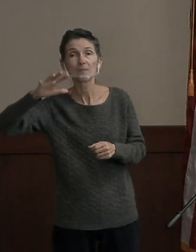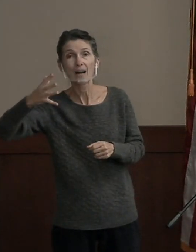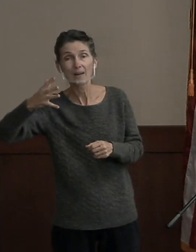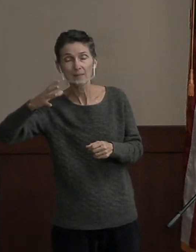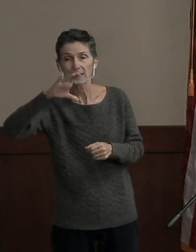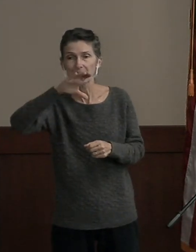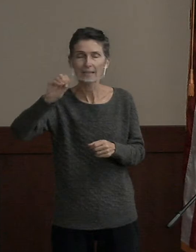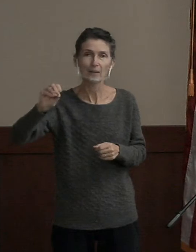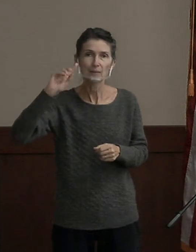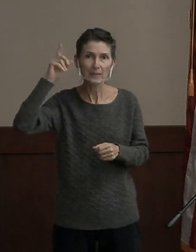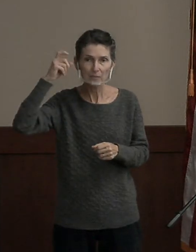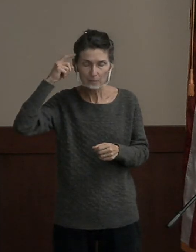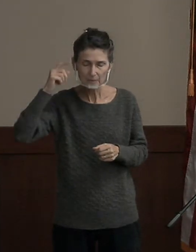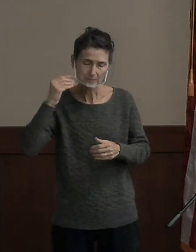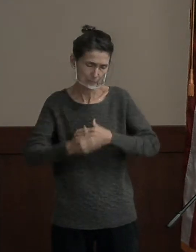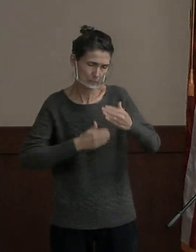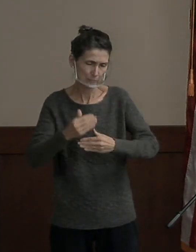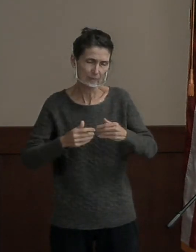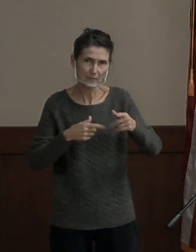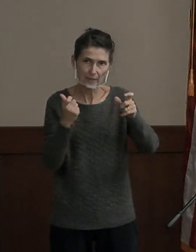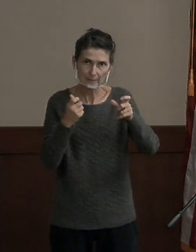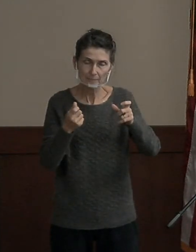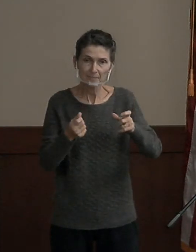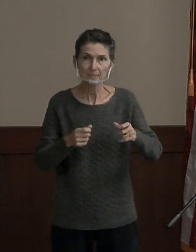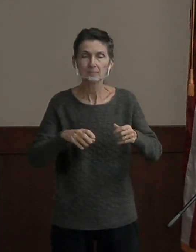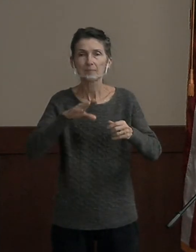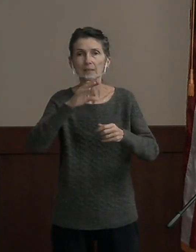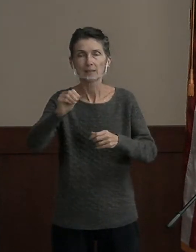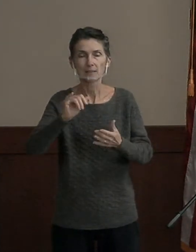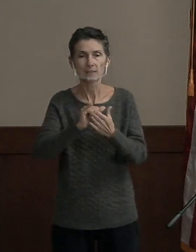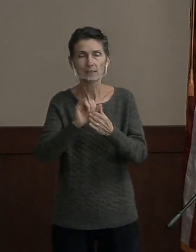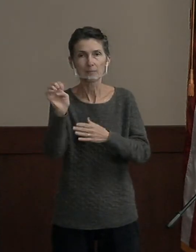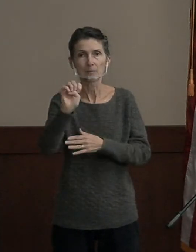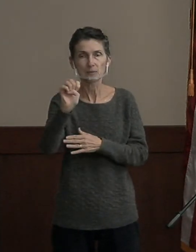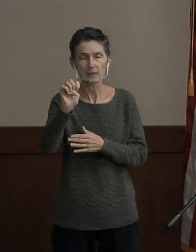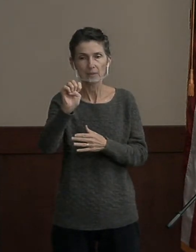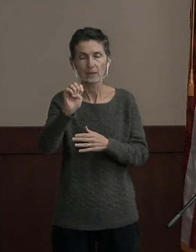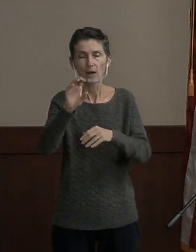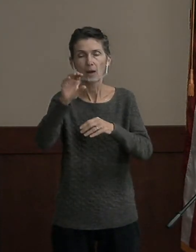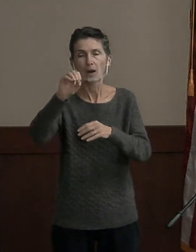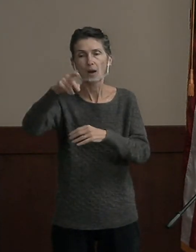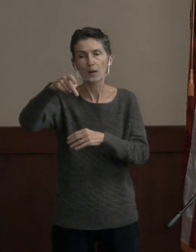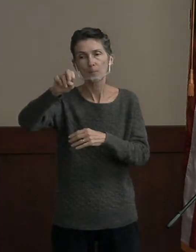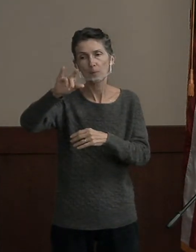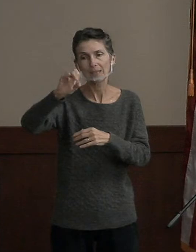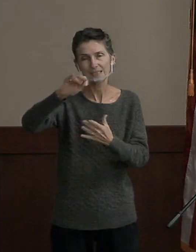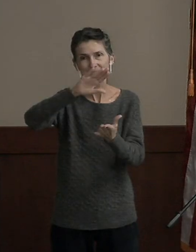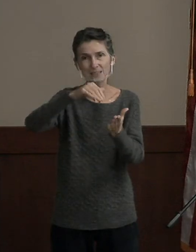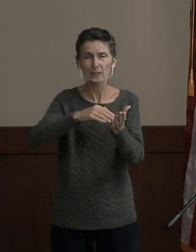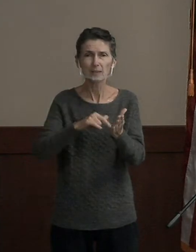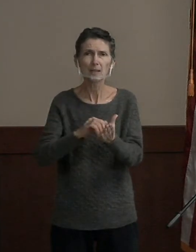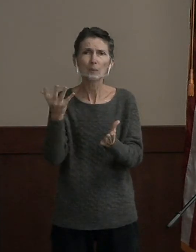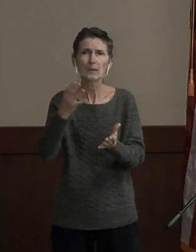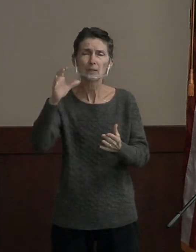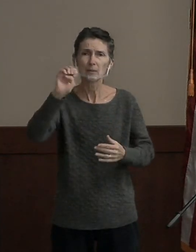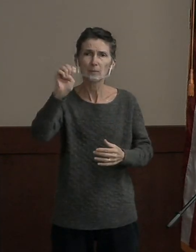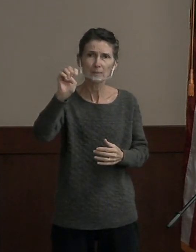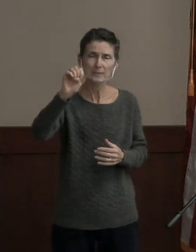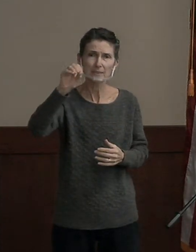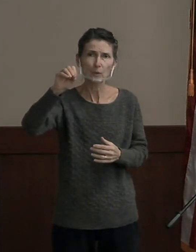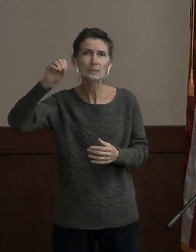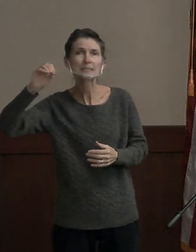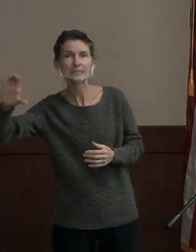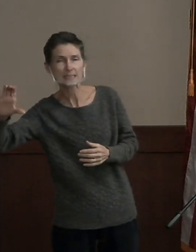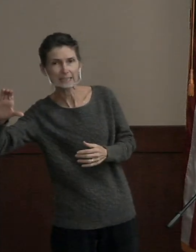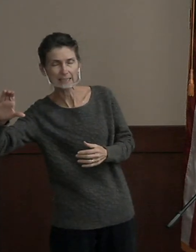county government acted swiftly and activated the Emergency Operations Center. The Emergency Operations Center, or